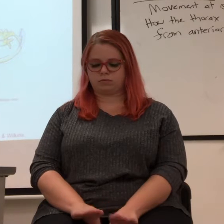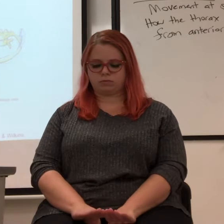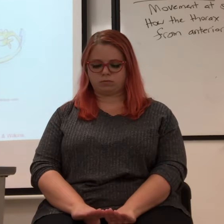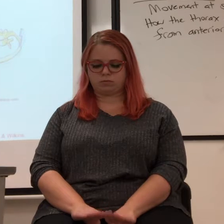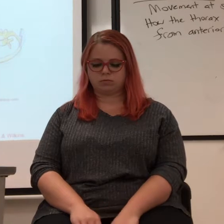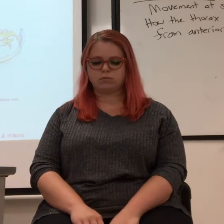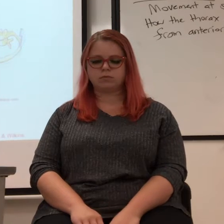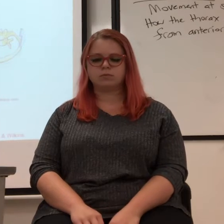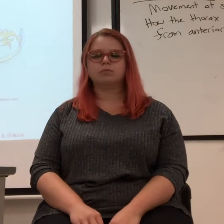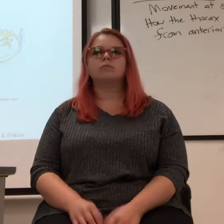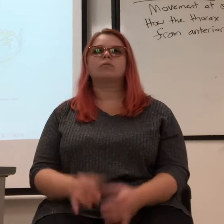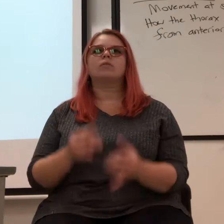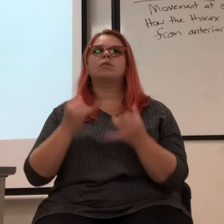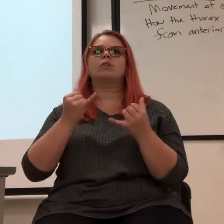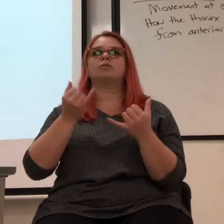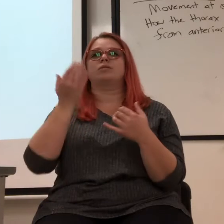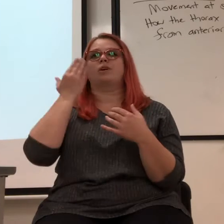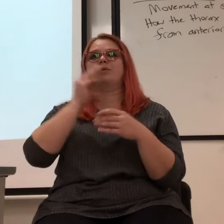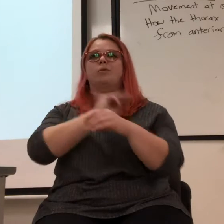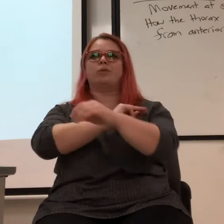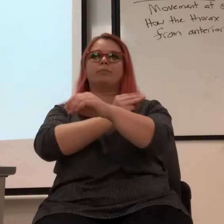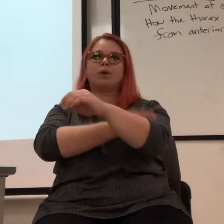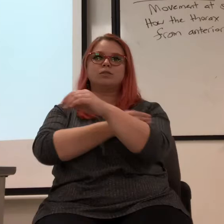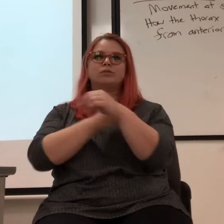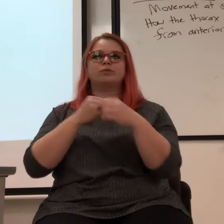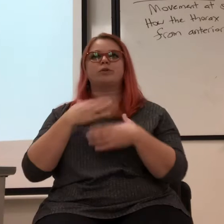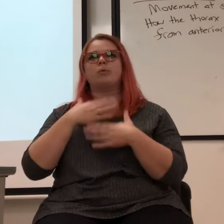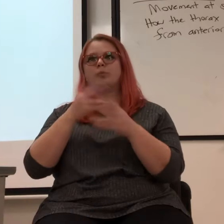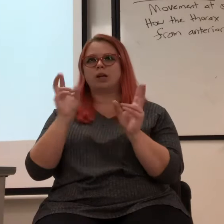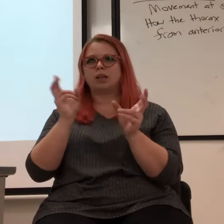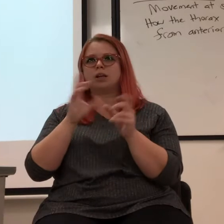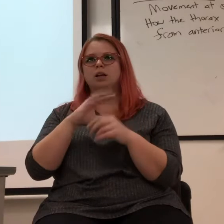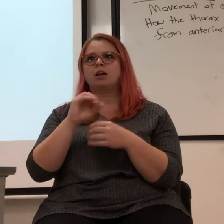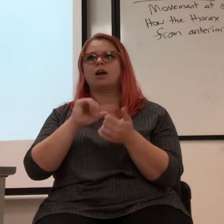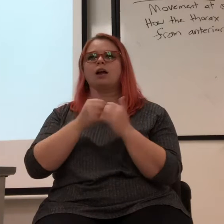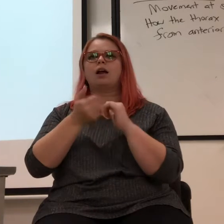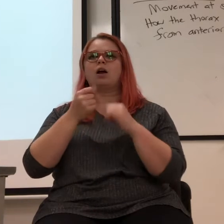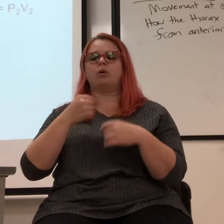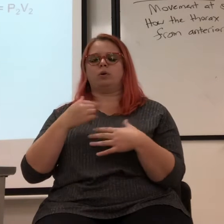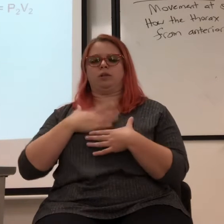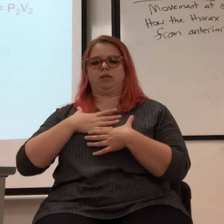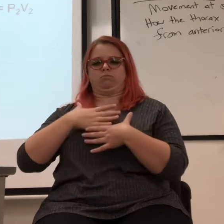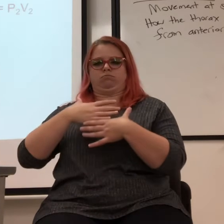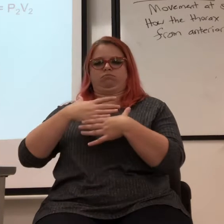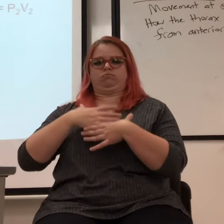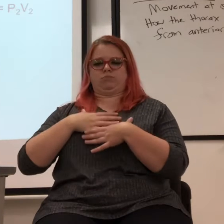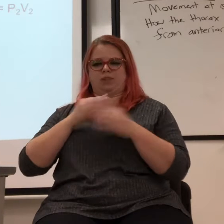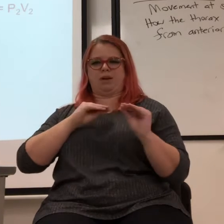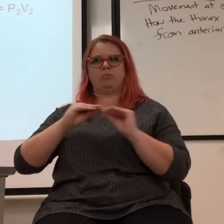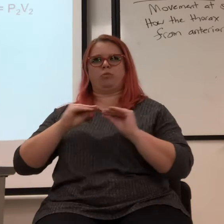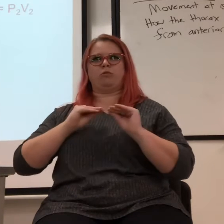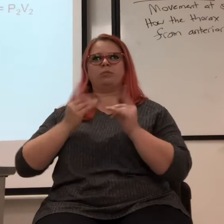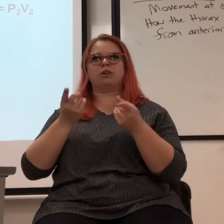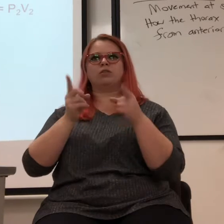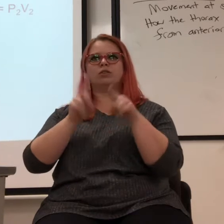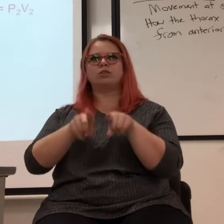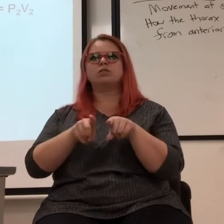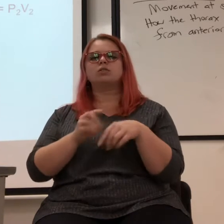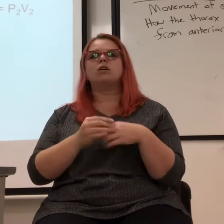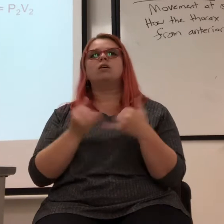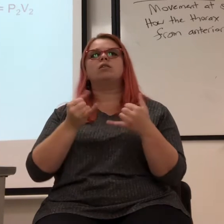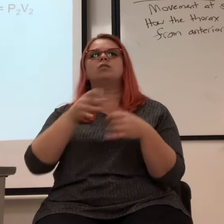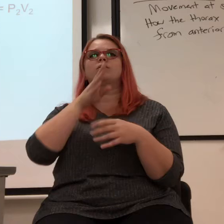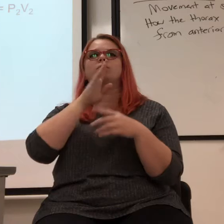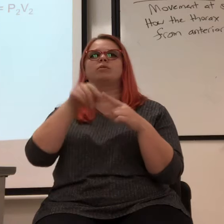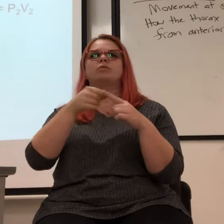All right, so now we know the muscles are breathing and how the expansion of the chest occurs. Now we can start to talk about the